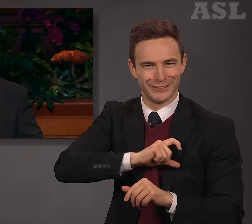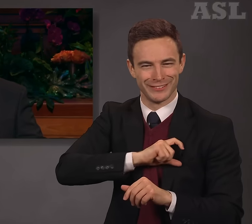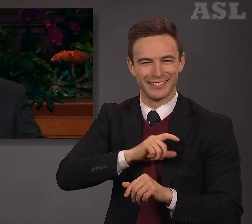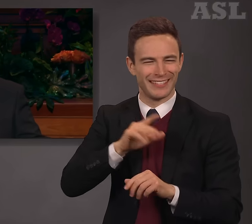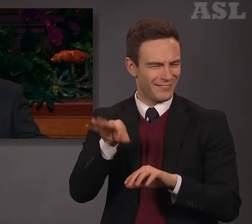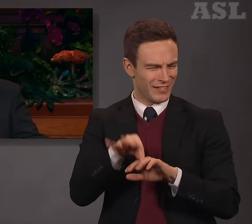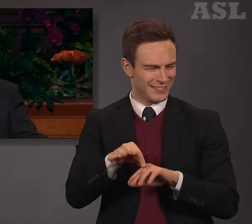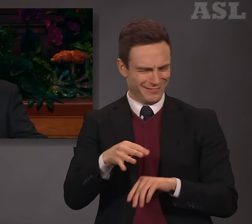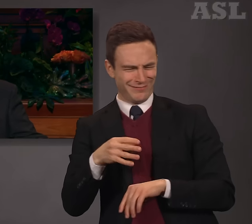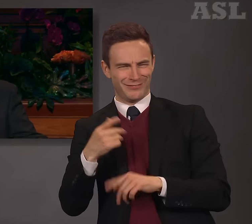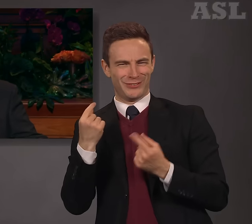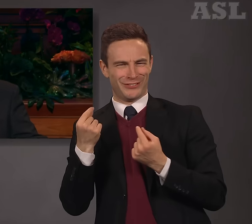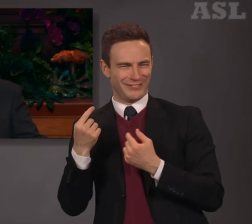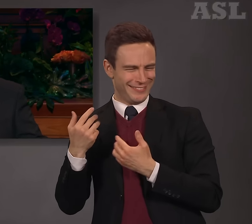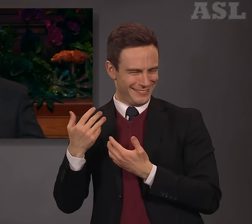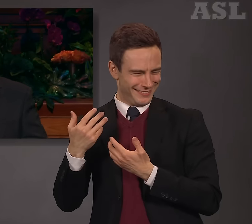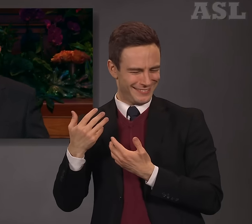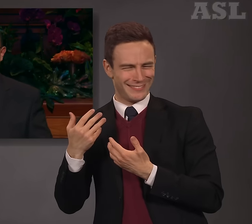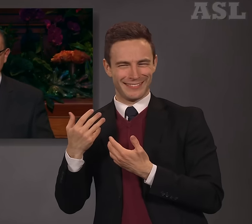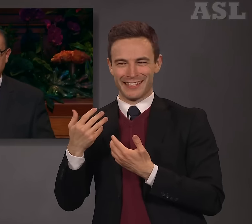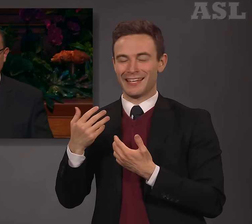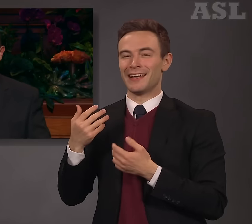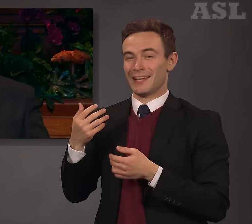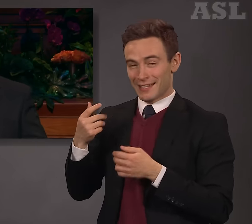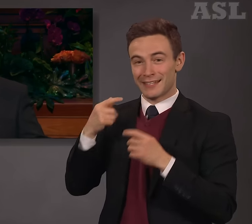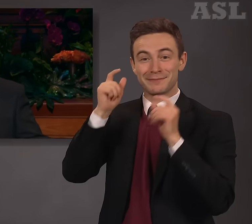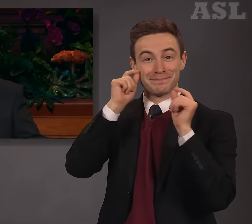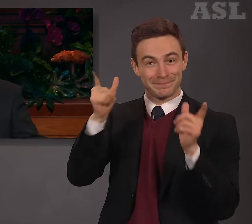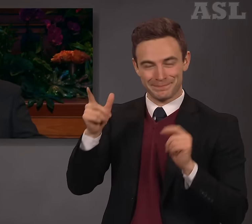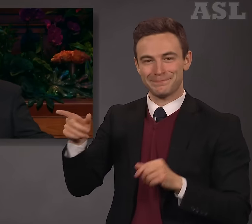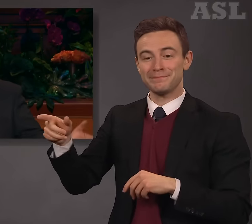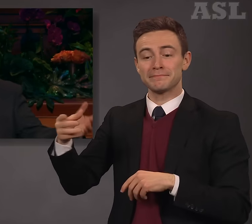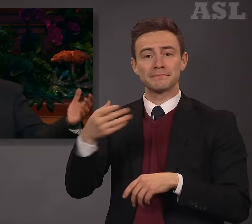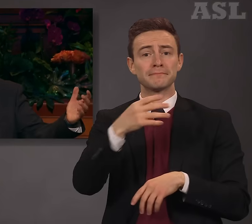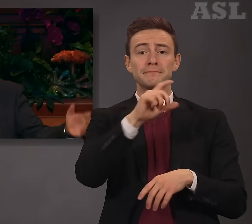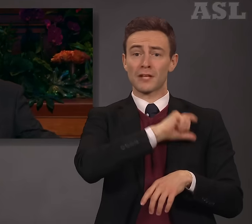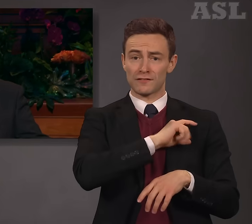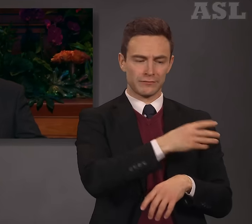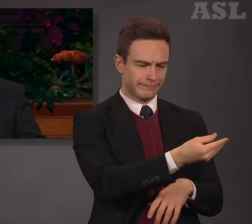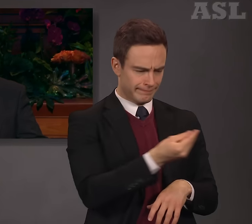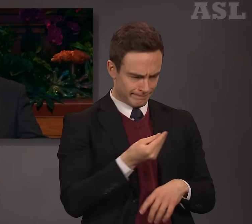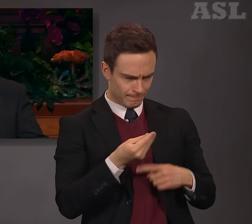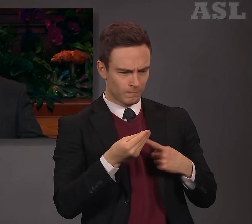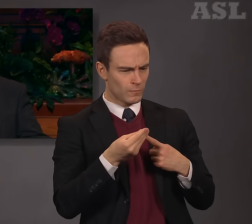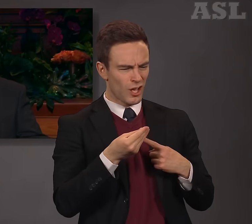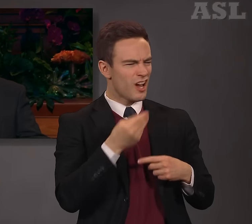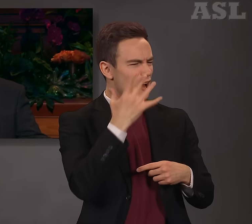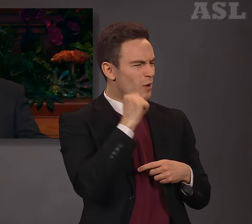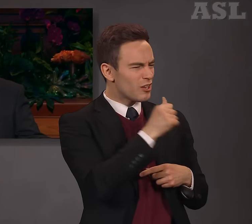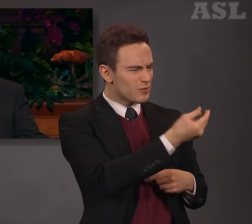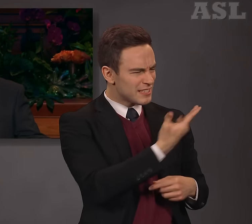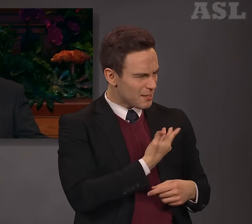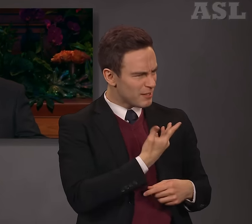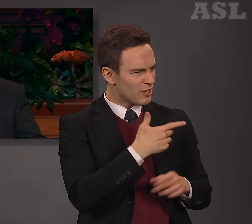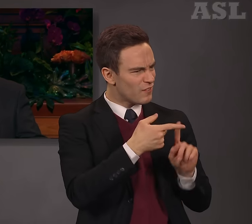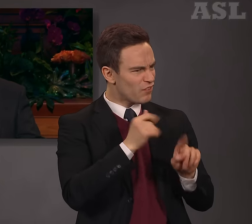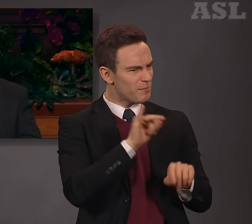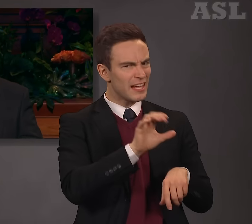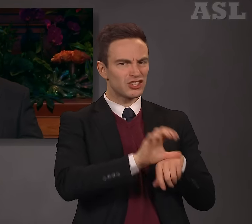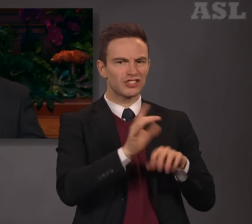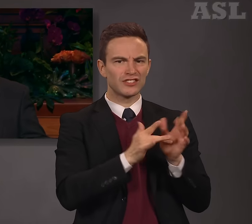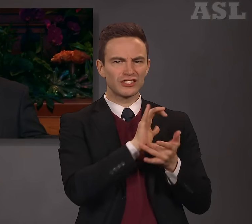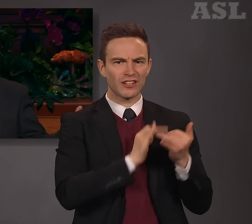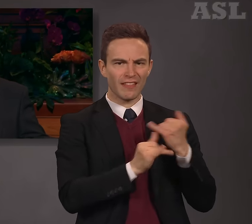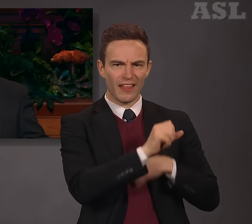fiancé's bewilderment. What a surprise we had when we heard the officer say, "Why didn't you tell me that you are from the Church of